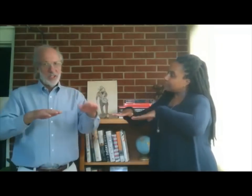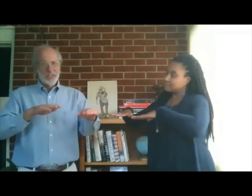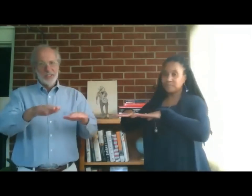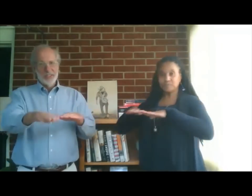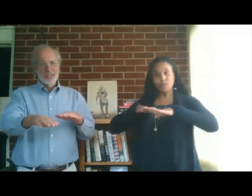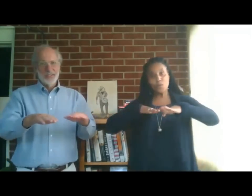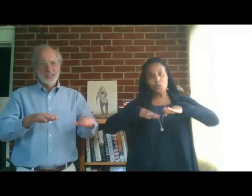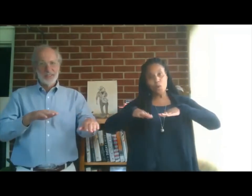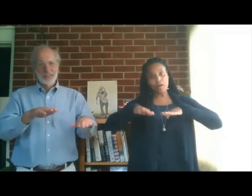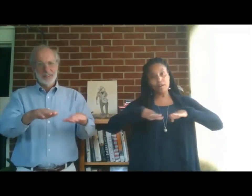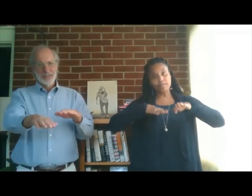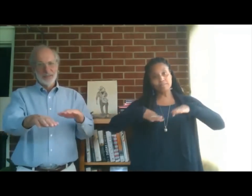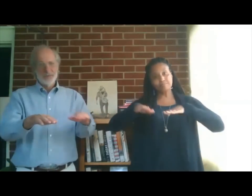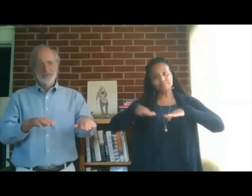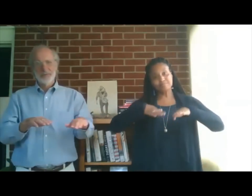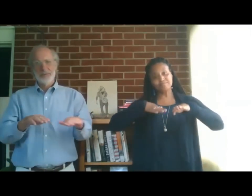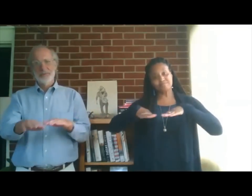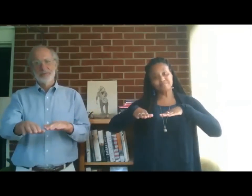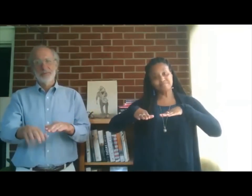Walk. Walk.